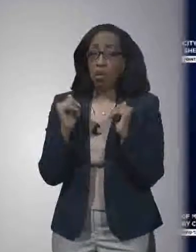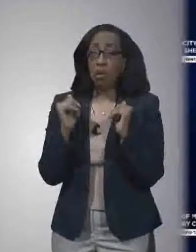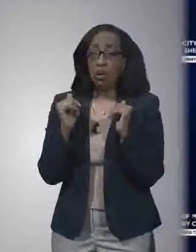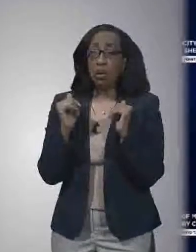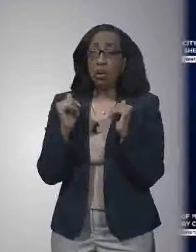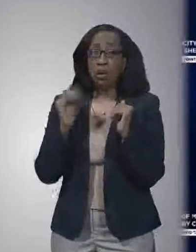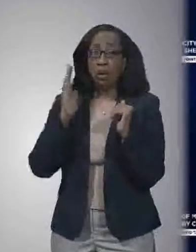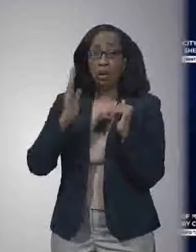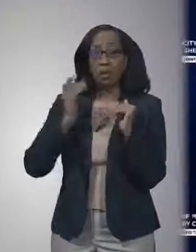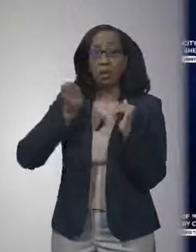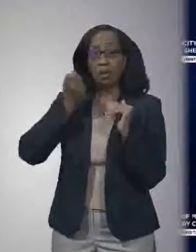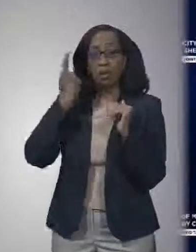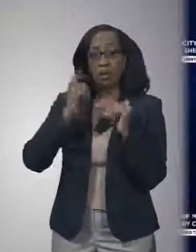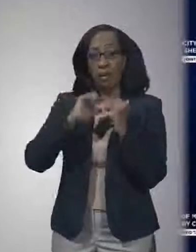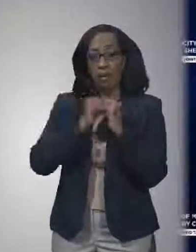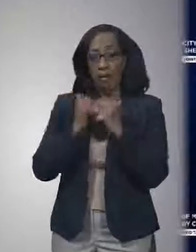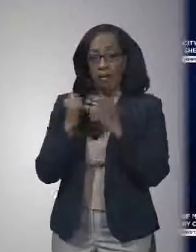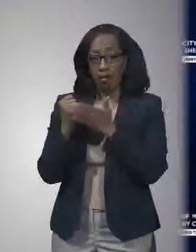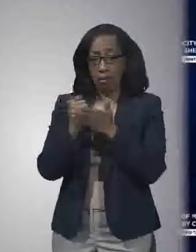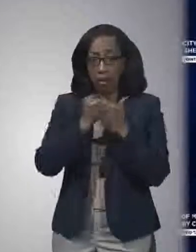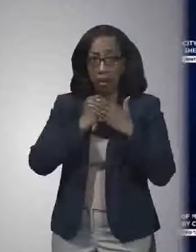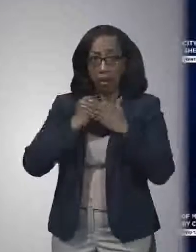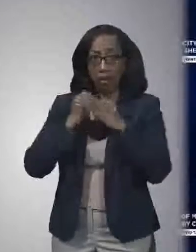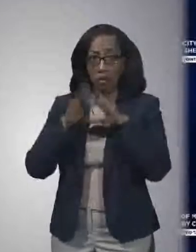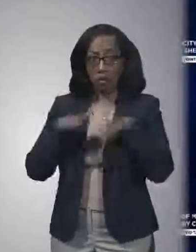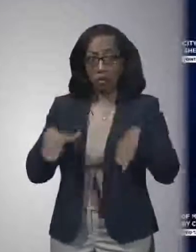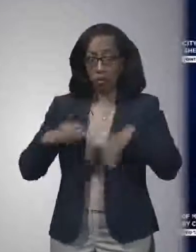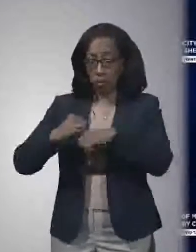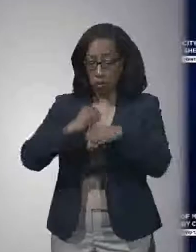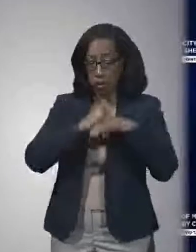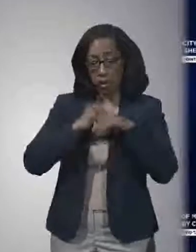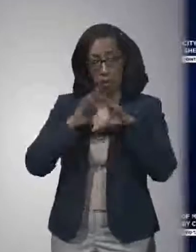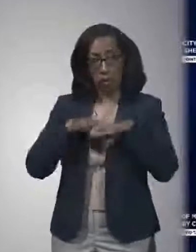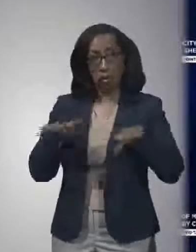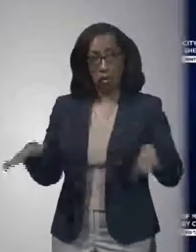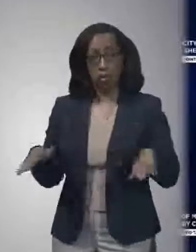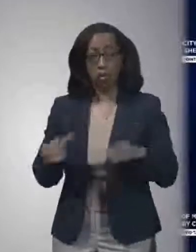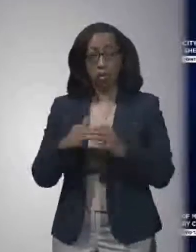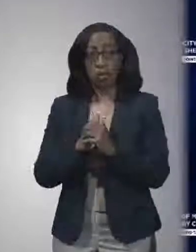understanding of the ways to keep our pediatric patients, our pediatric population in this community safe.